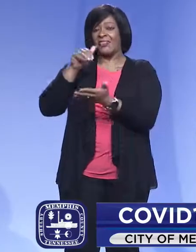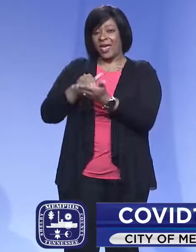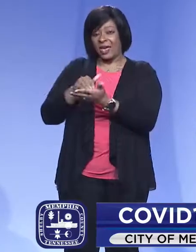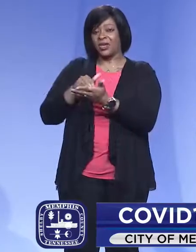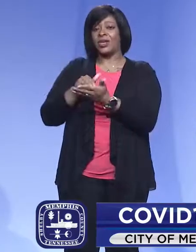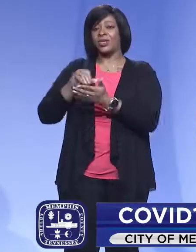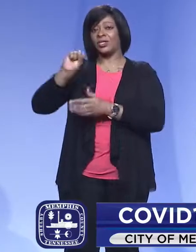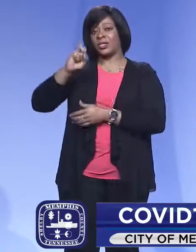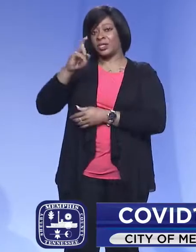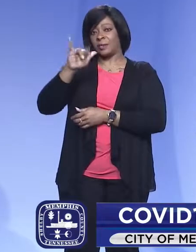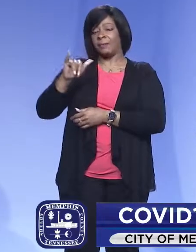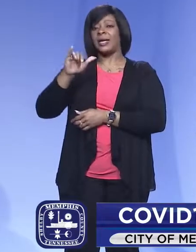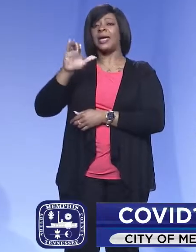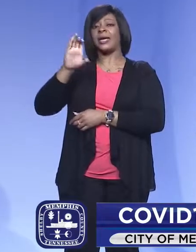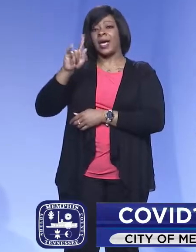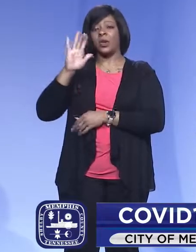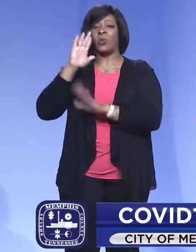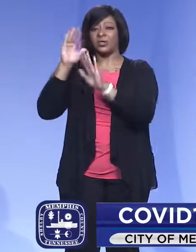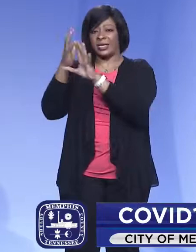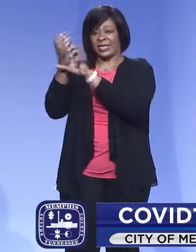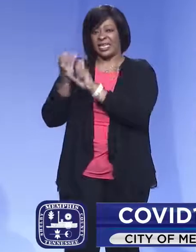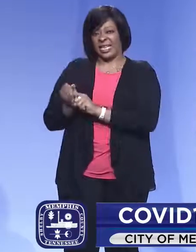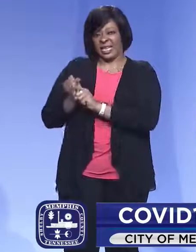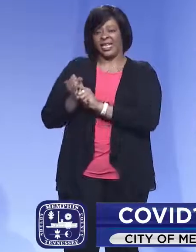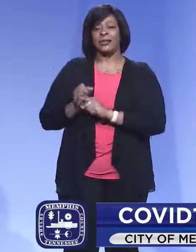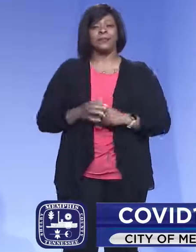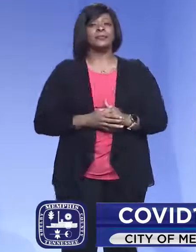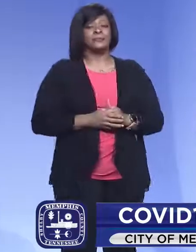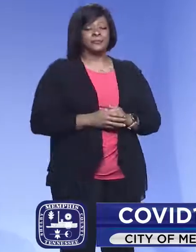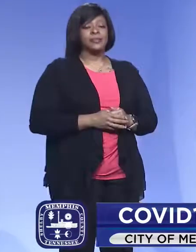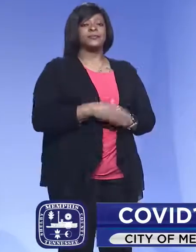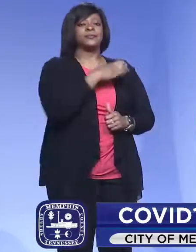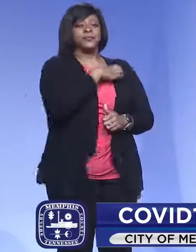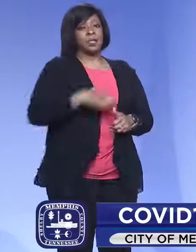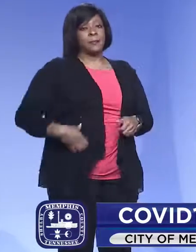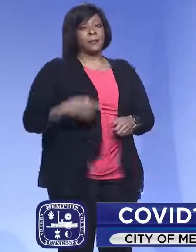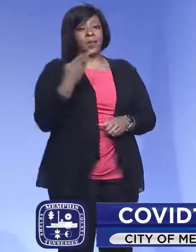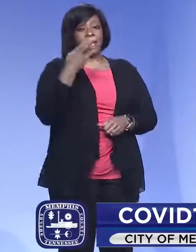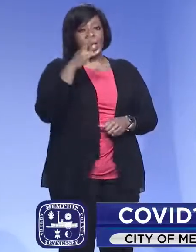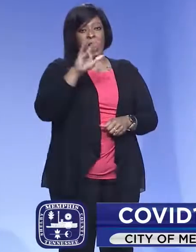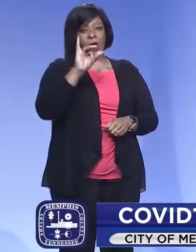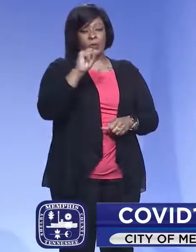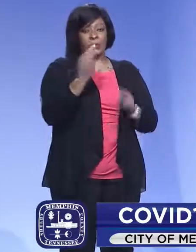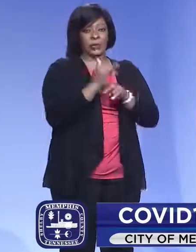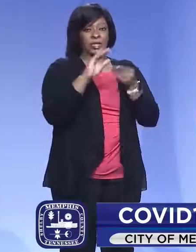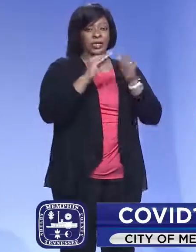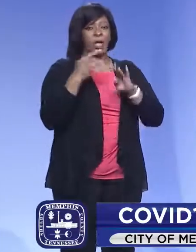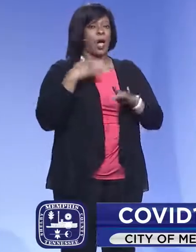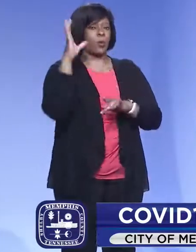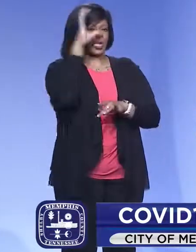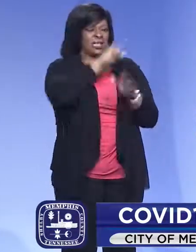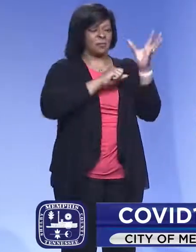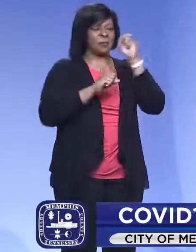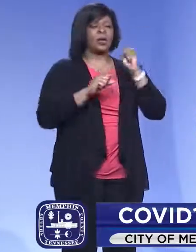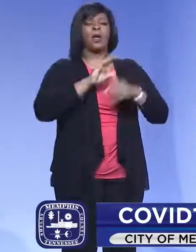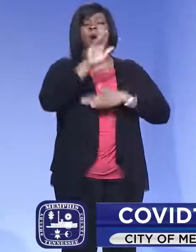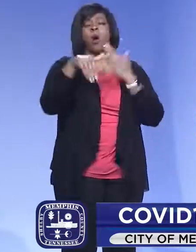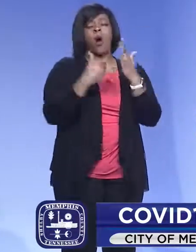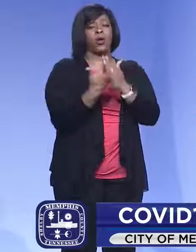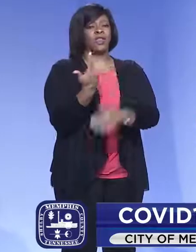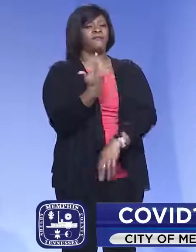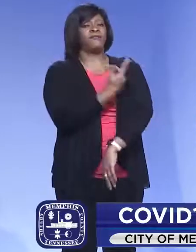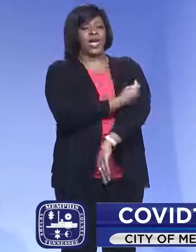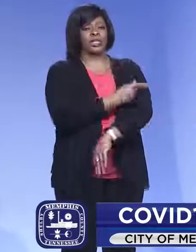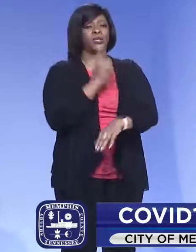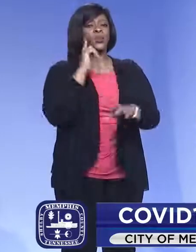is Shelby County expected to get? So Mayor Harris used that number, but I'm going to make an assumption it's all vaccine that we